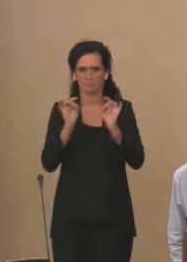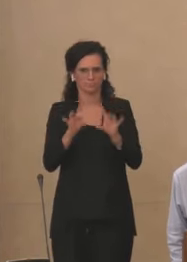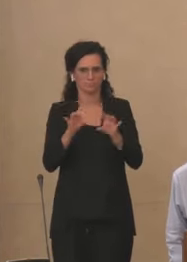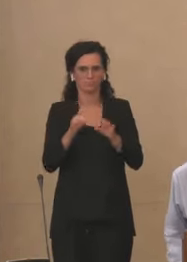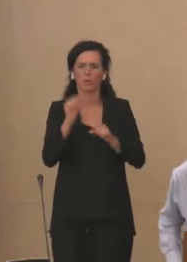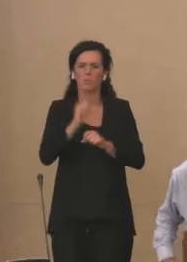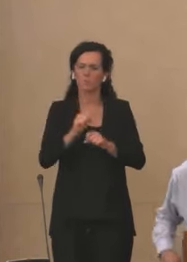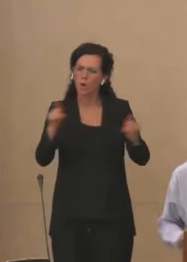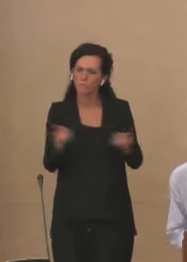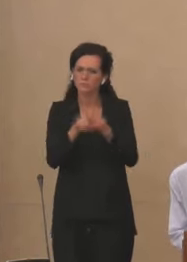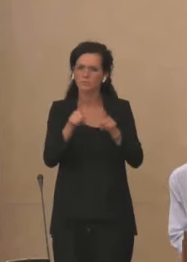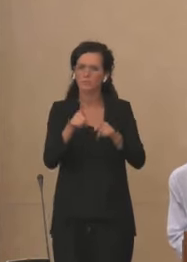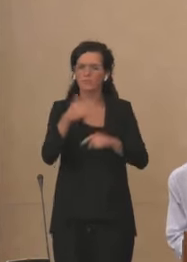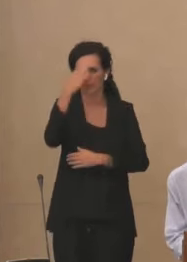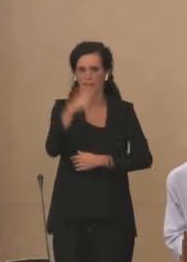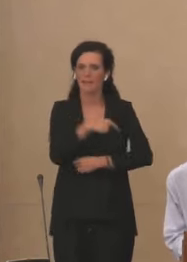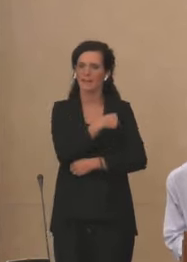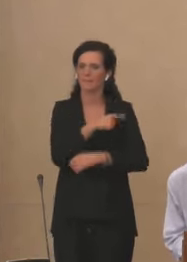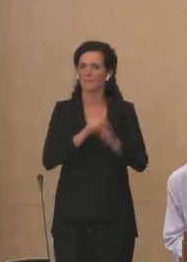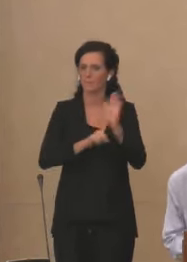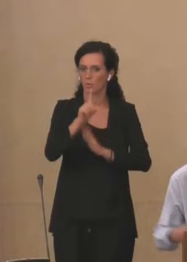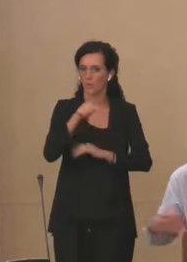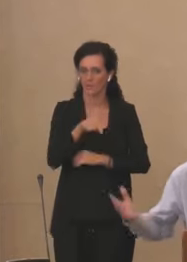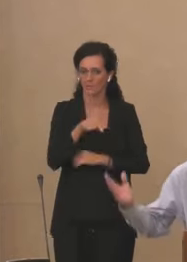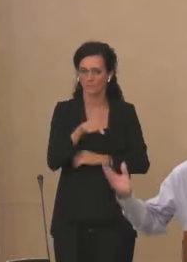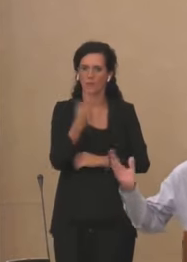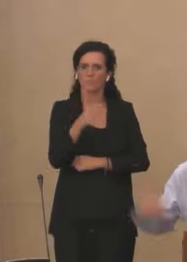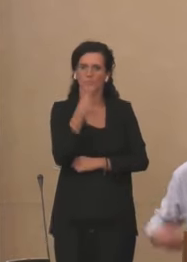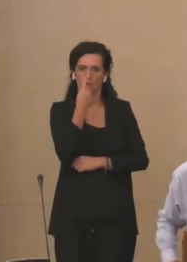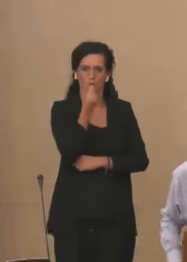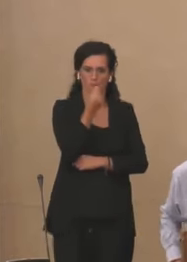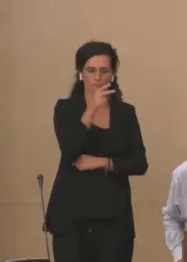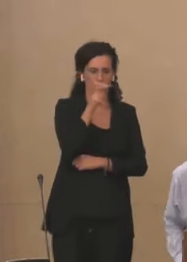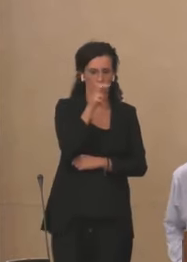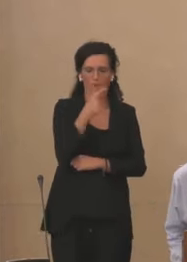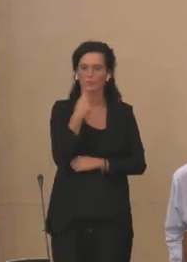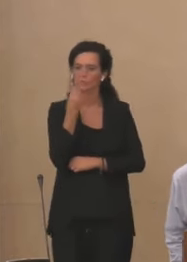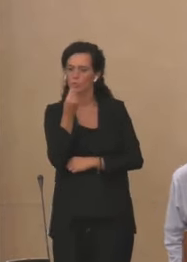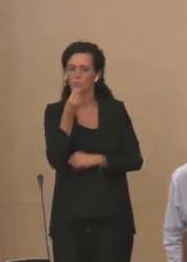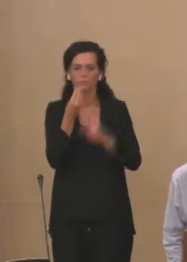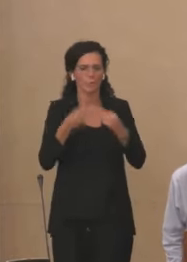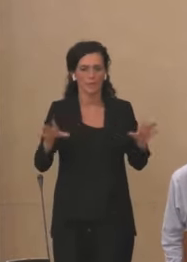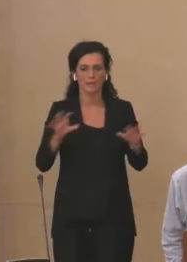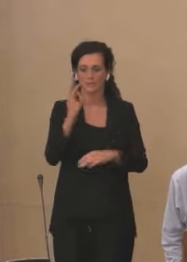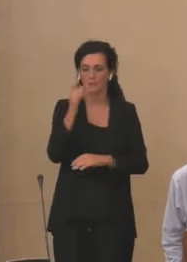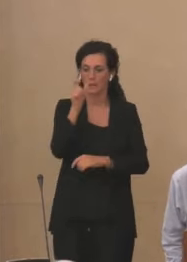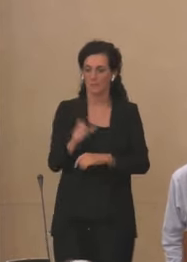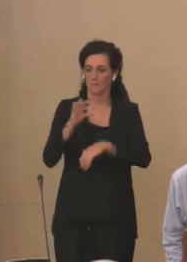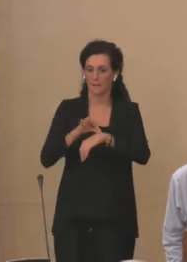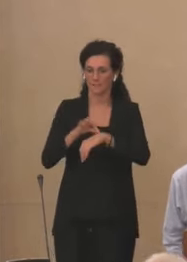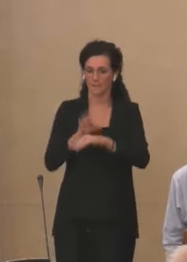left untreated, this may progress into the cytokine storm and what Dr. Corey was talking about and what